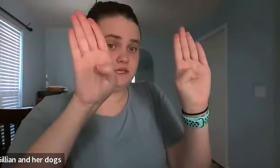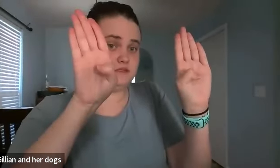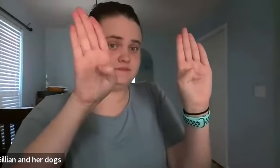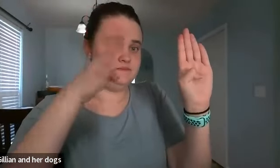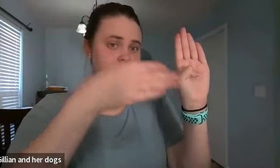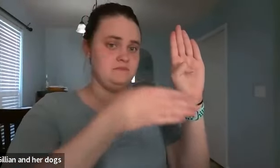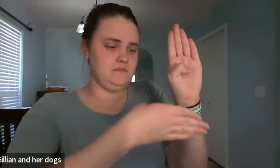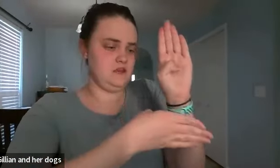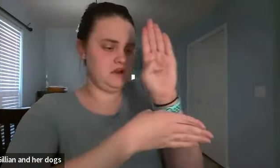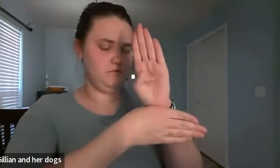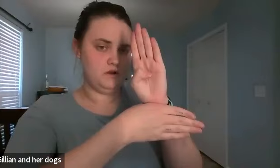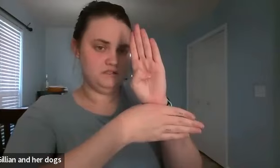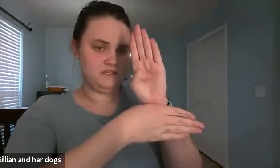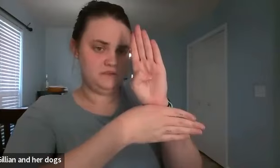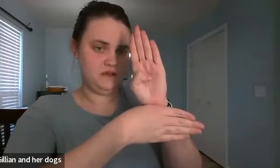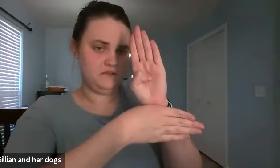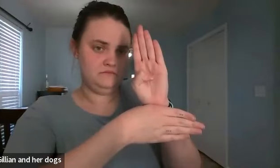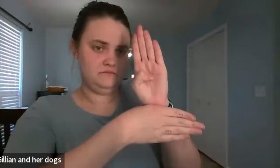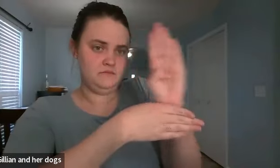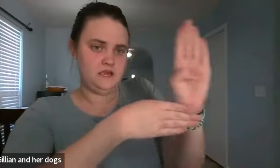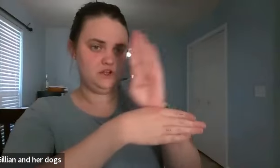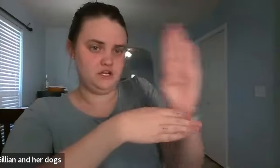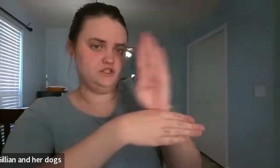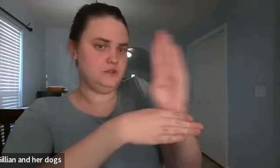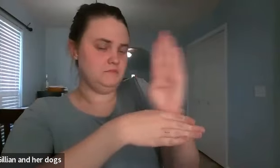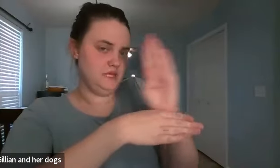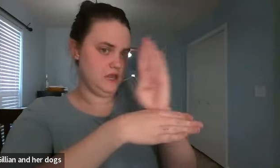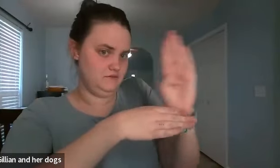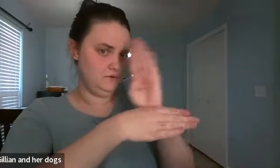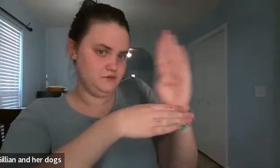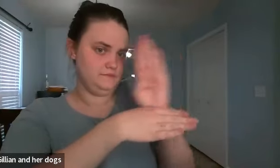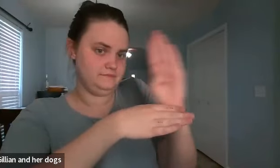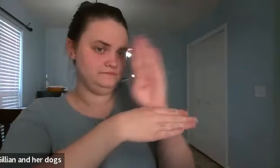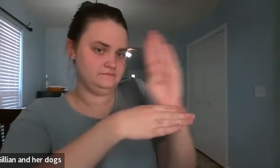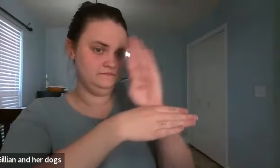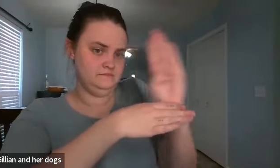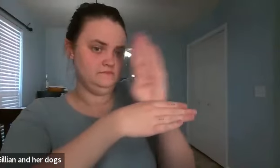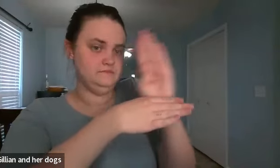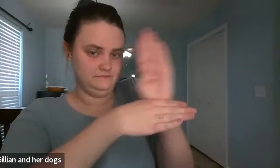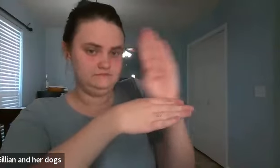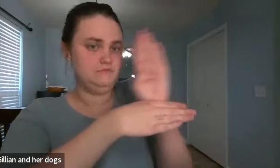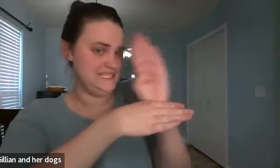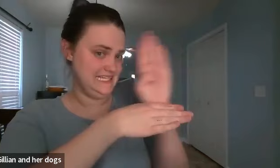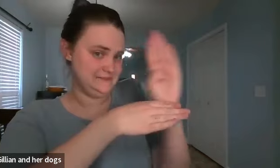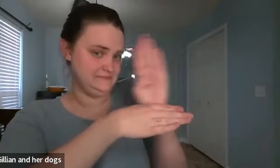B's, and you're going to have one on top of the other, and you're going to do the B back and forth. Busy.